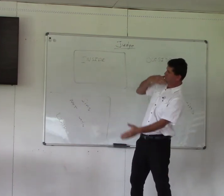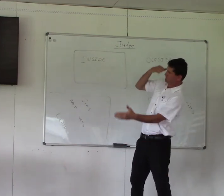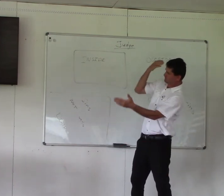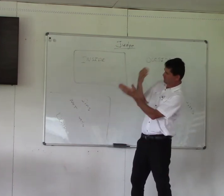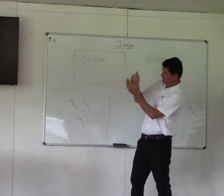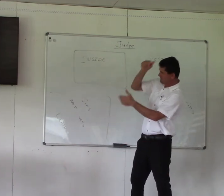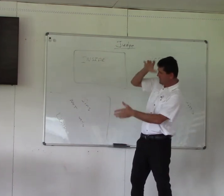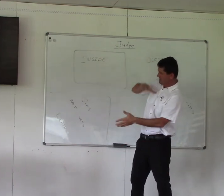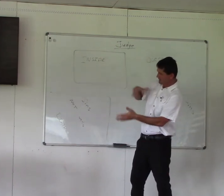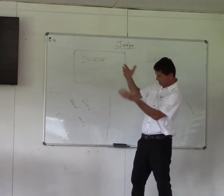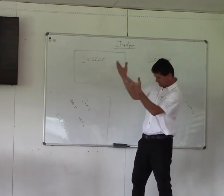Good man.